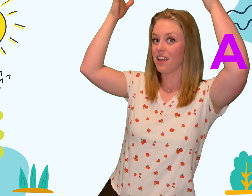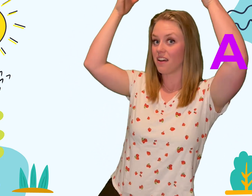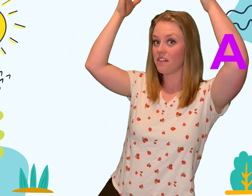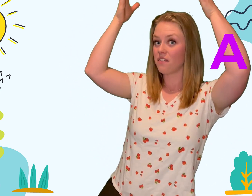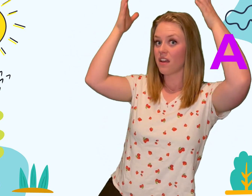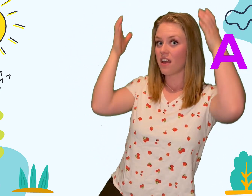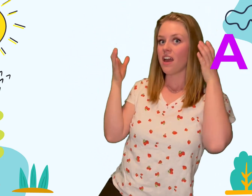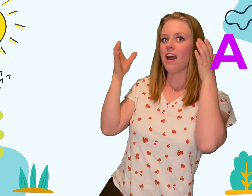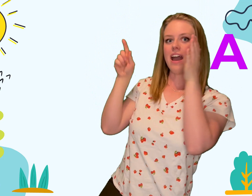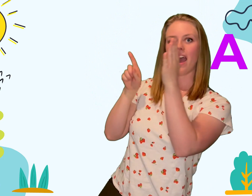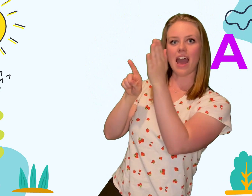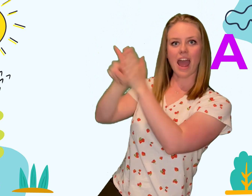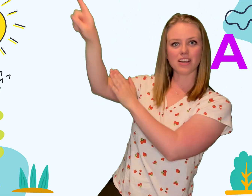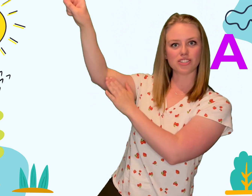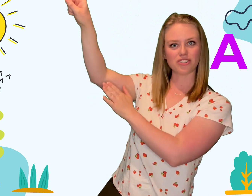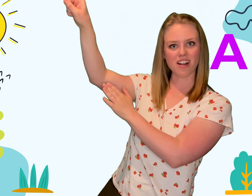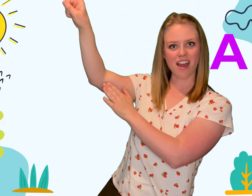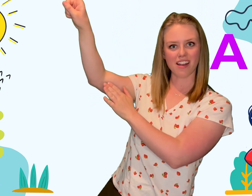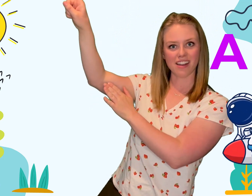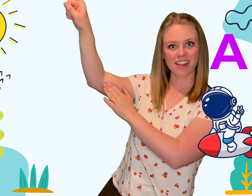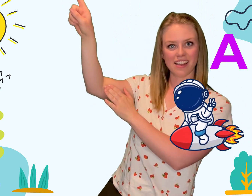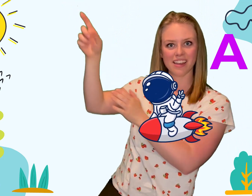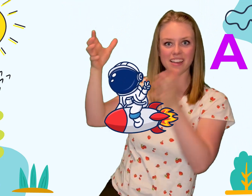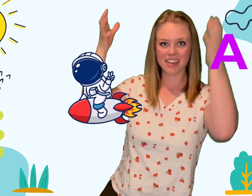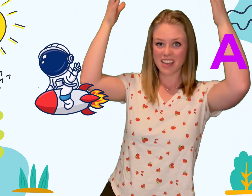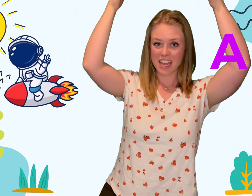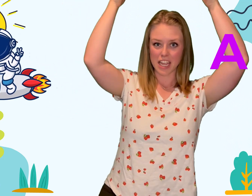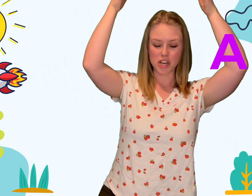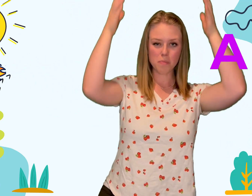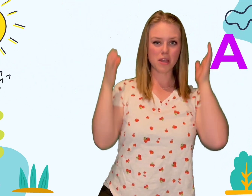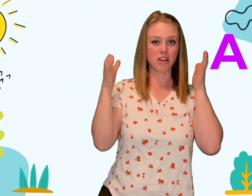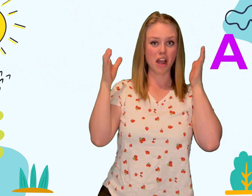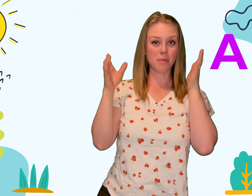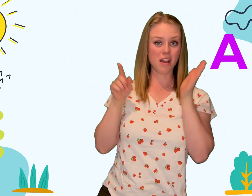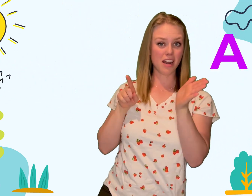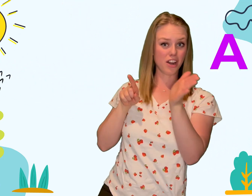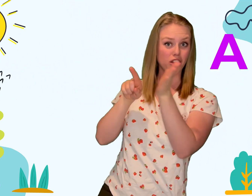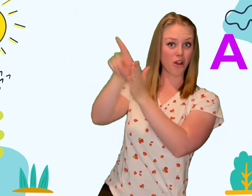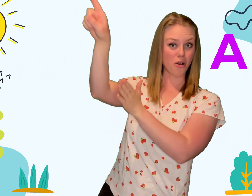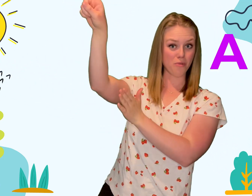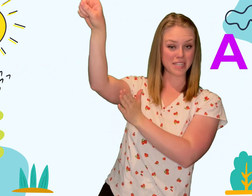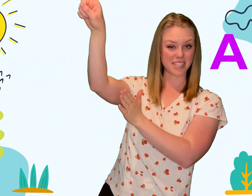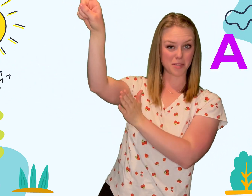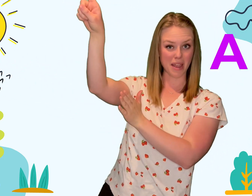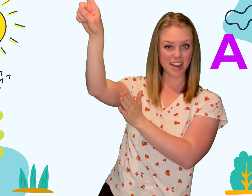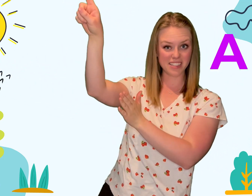of astronaut. Can you put your helmet on and go into space?